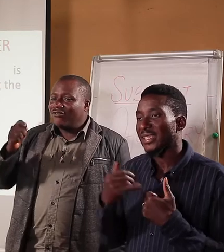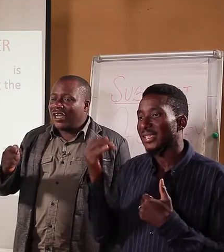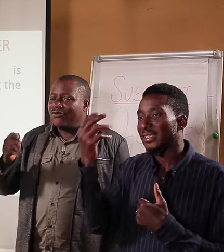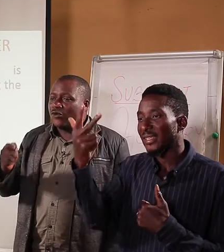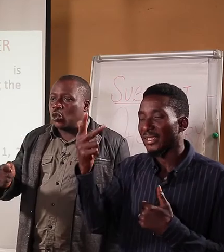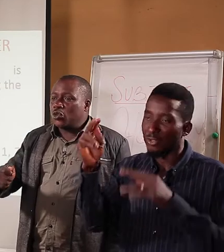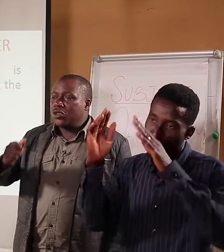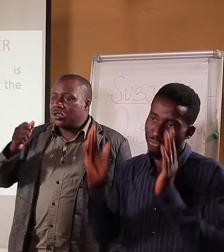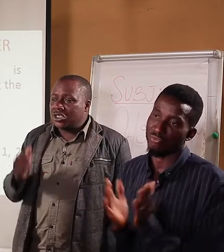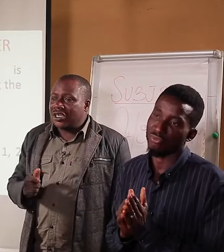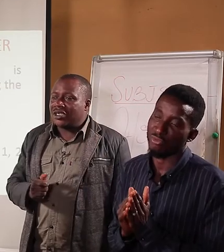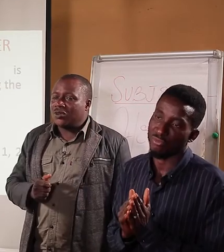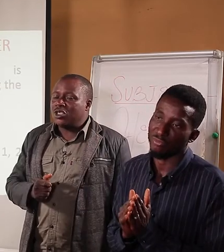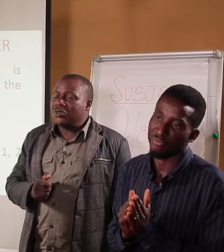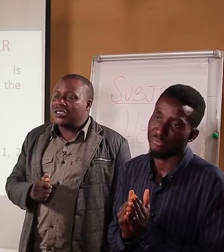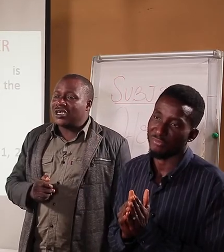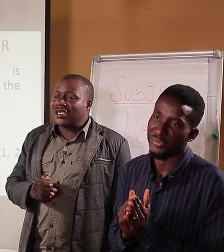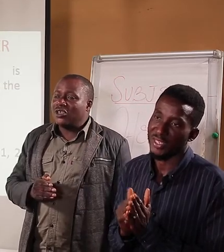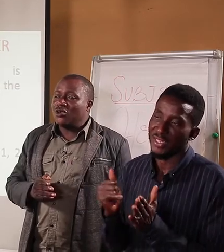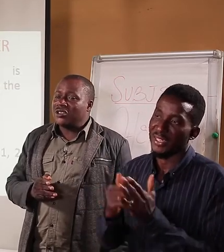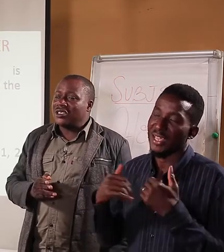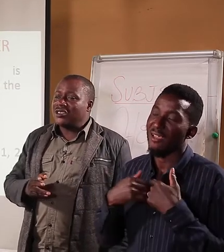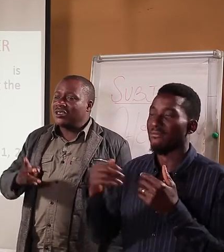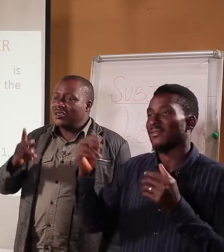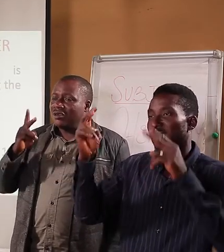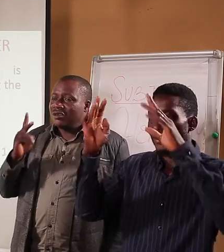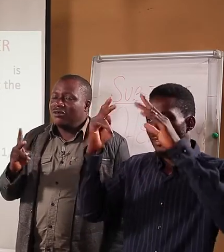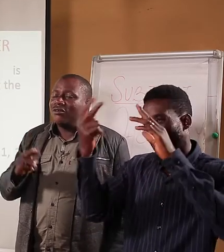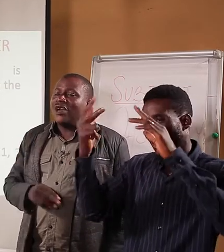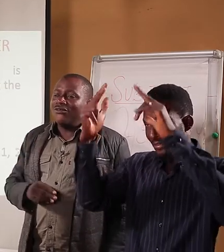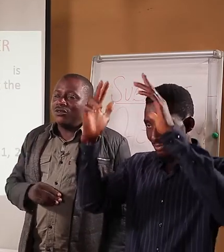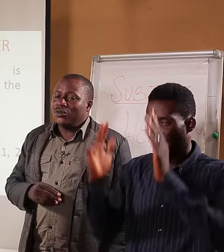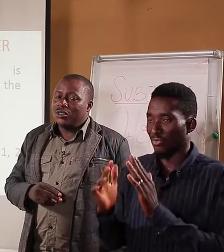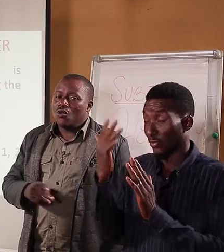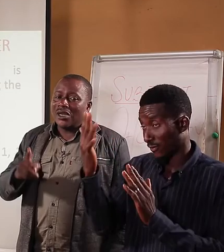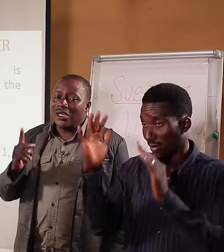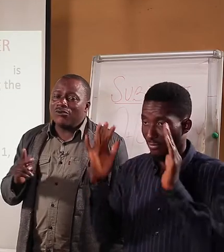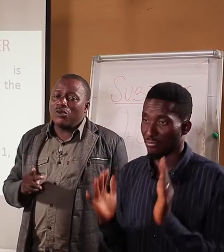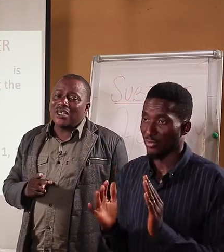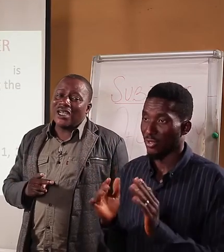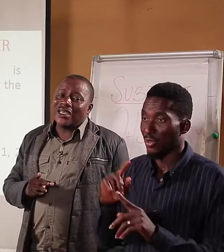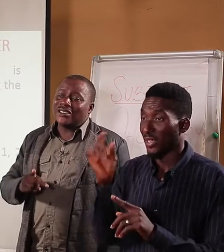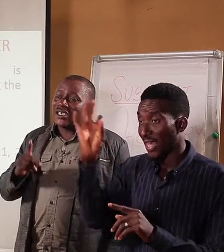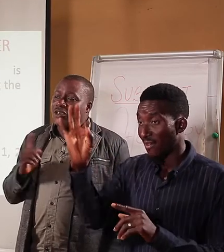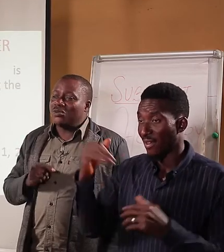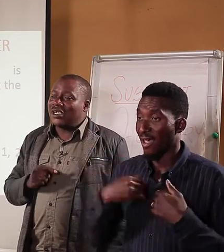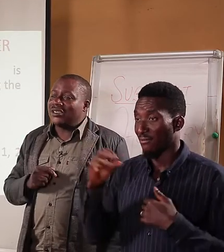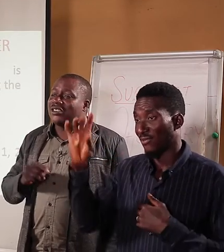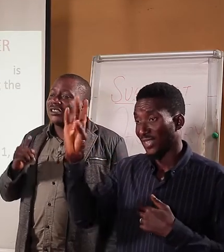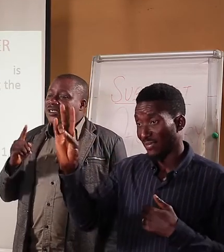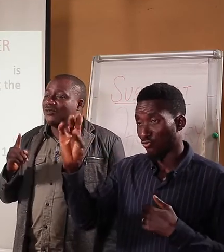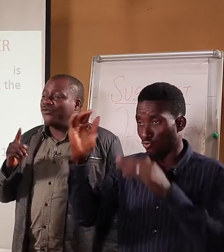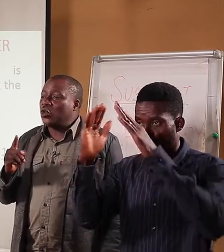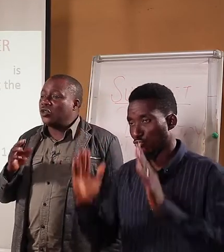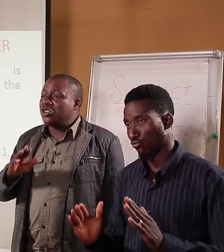is 5-fold degenerate, which means it has how many rooms in it? 5 rooms, while the f orbital has 7 rooms, that